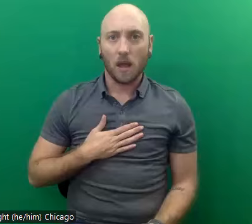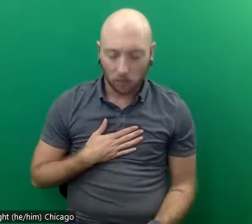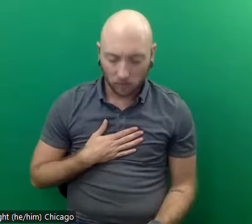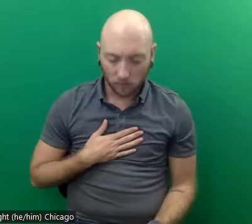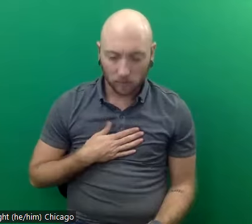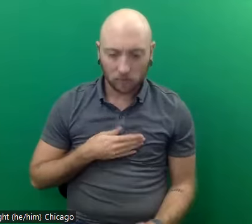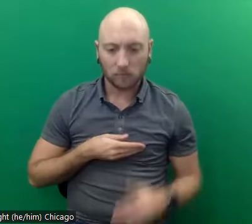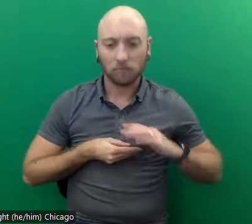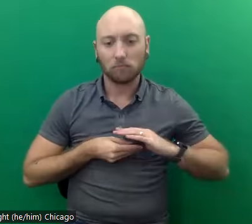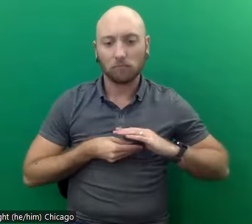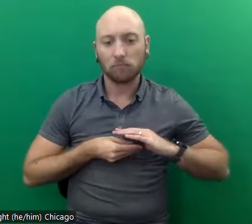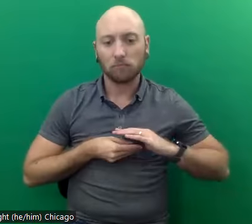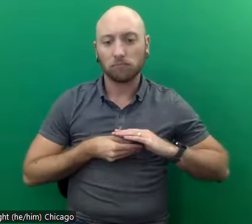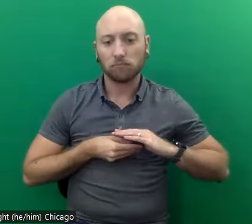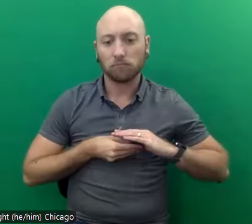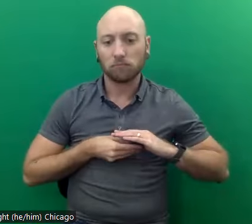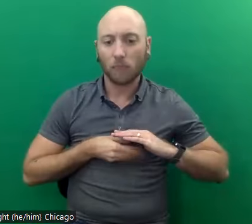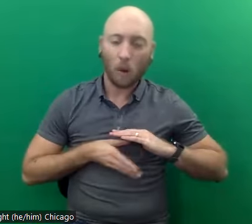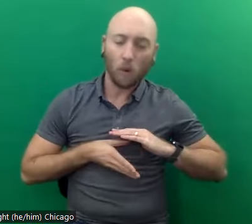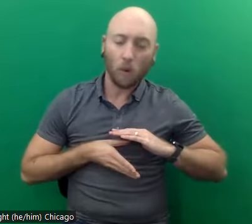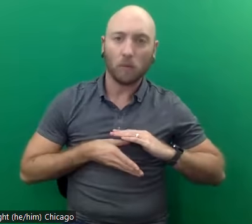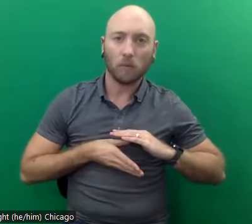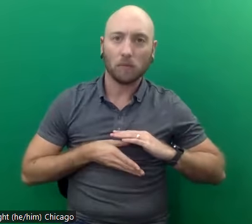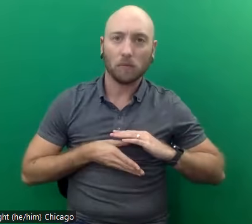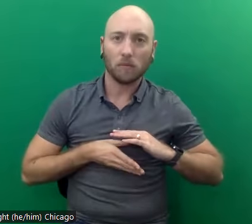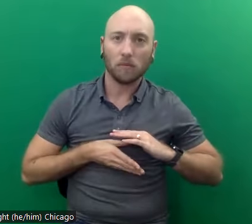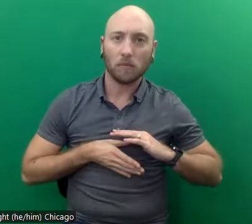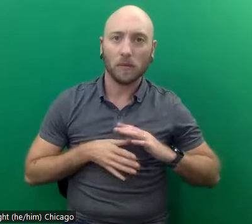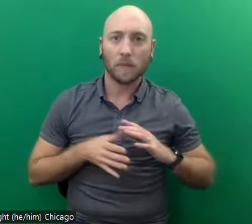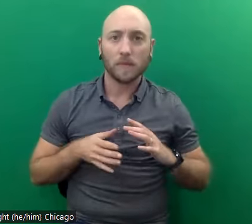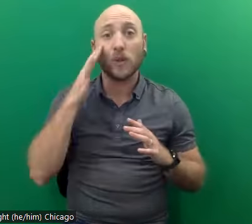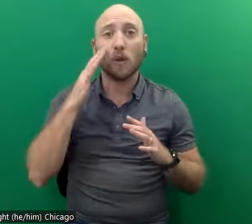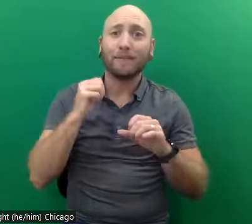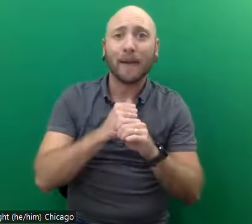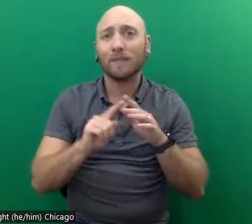had You have that fight or flight. I had no fight, and I had no flight.